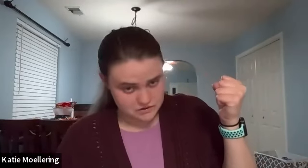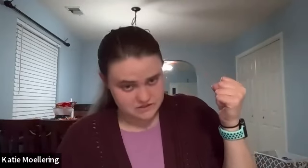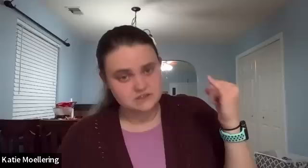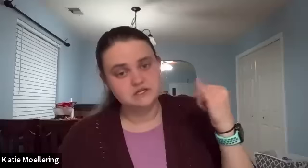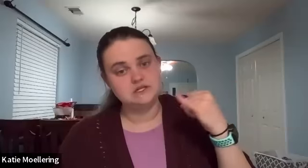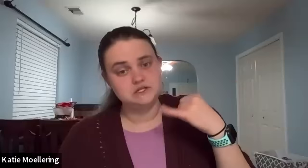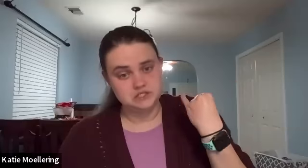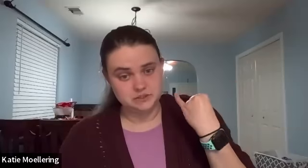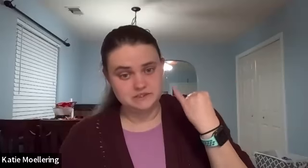juice,